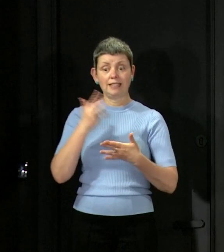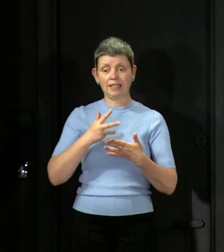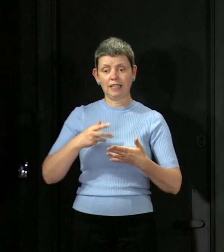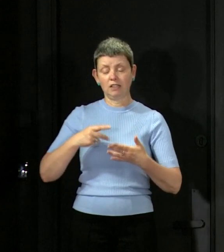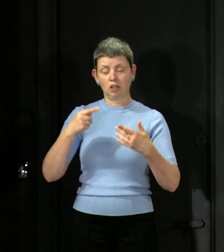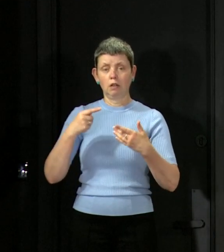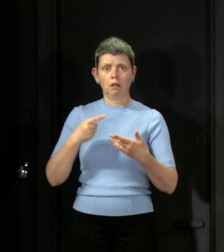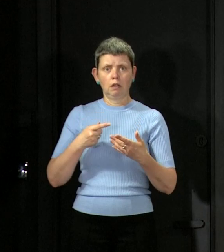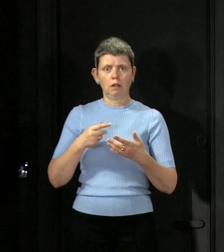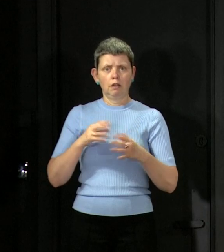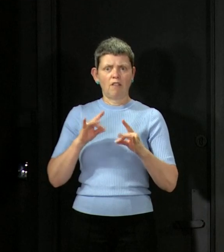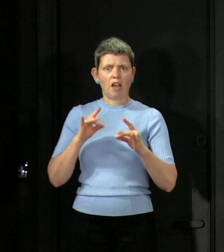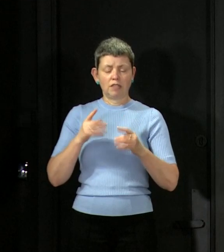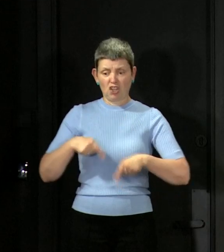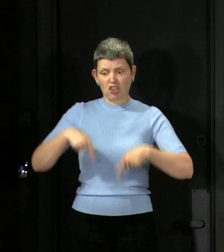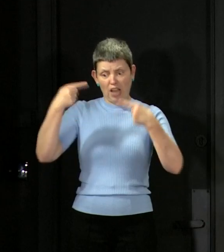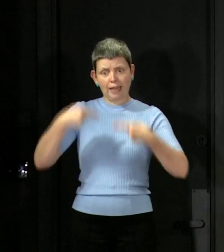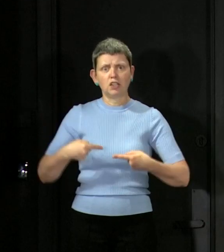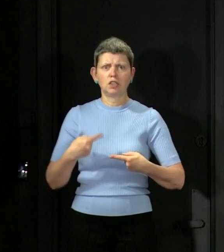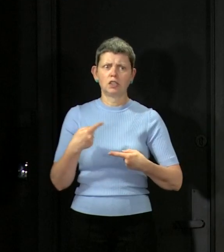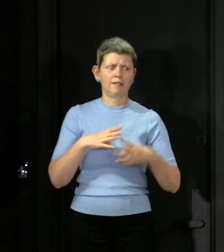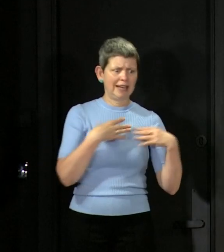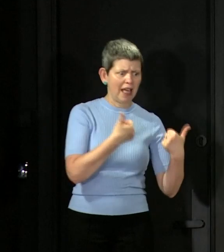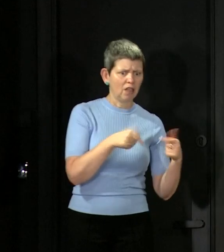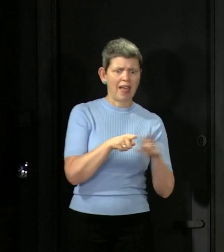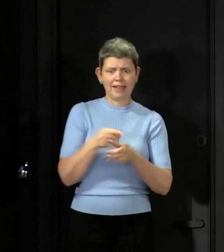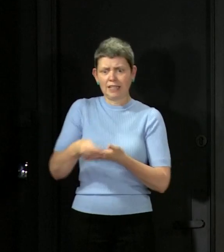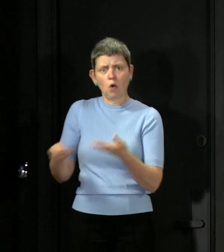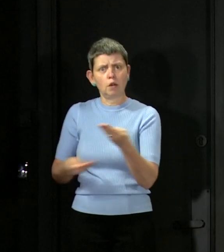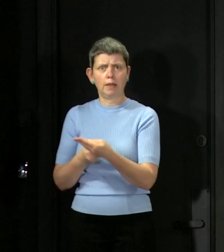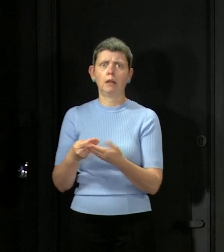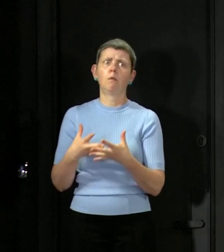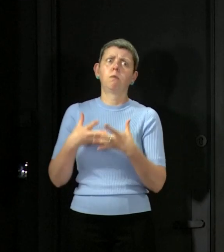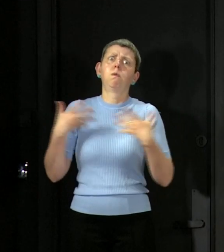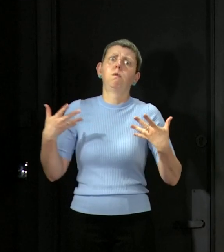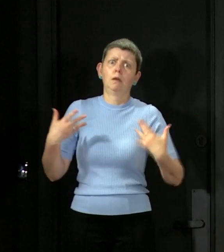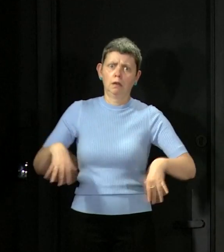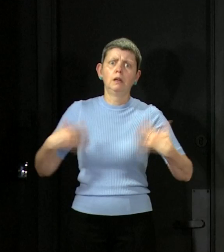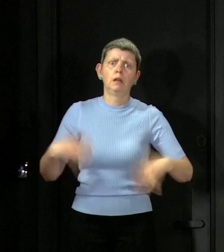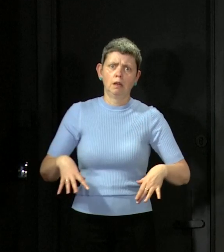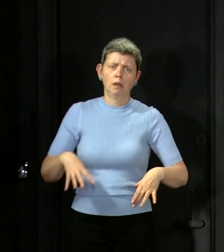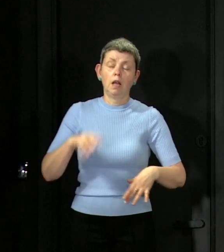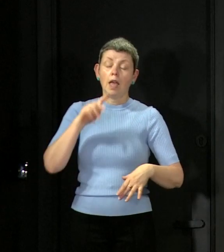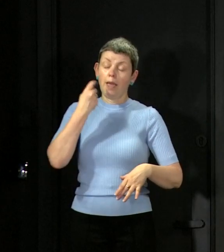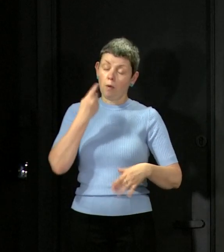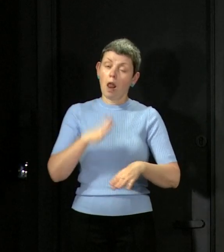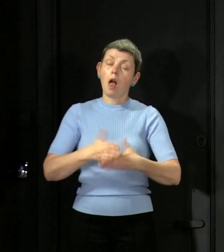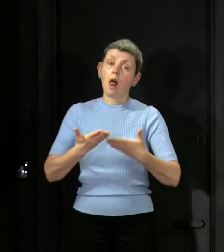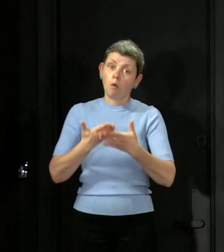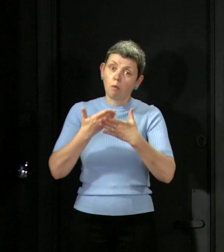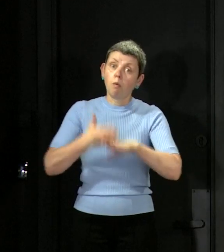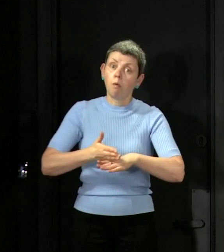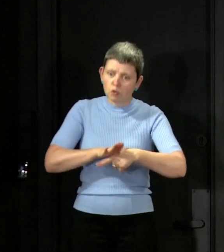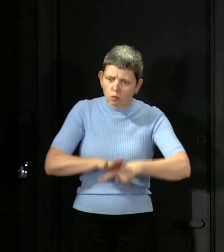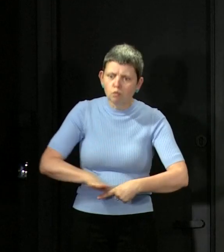sense and in an economic sense, are significant. And there's no getting away from that. And they will take an enormous effort to overcome in the